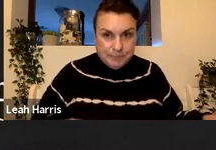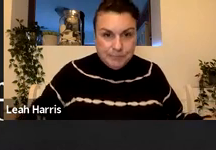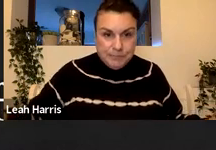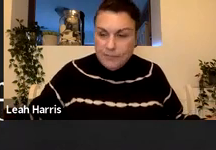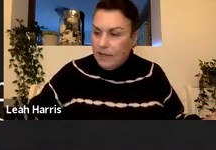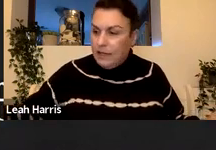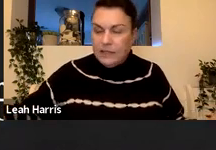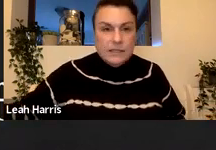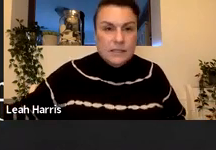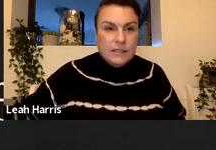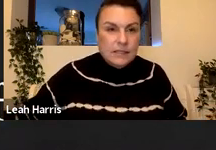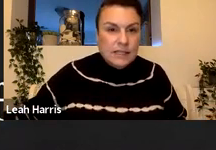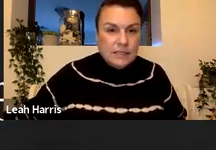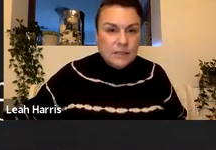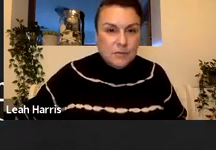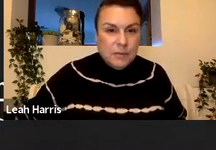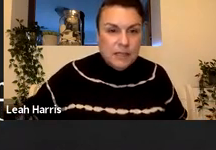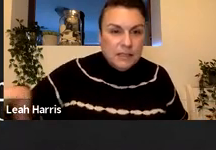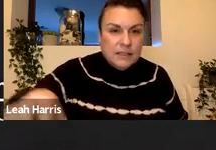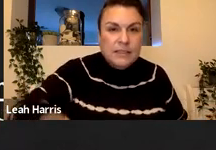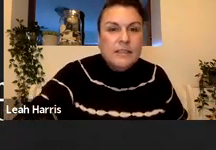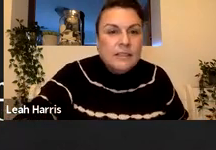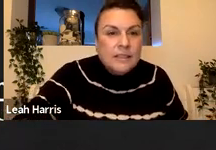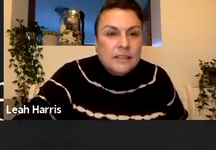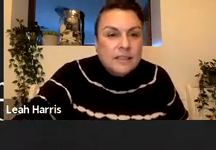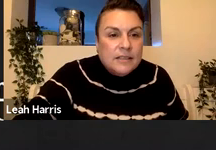and that's it for me